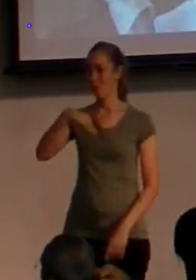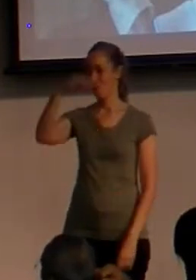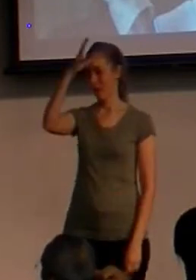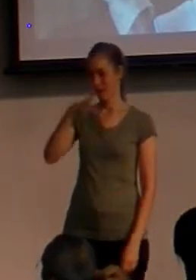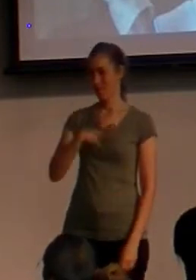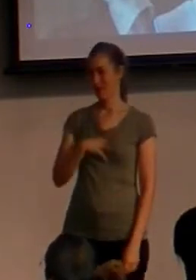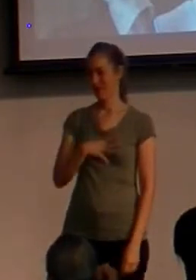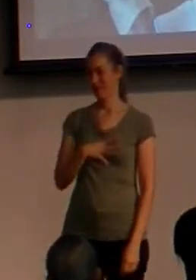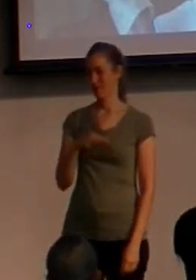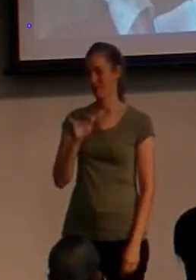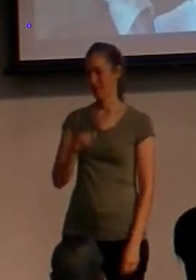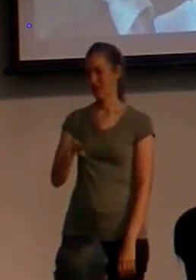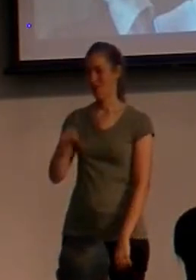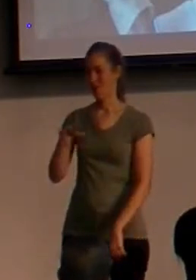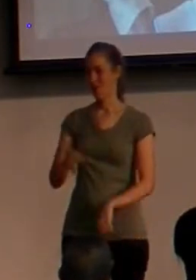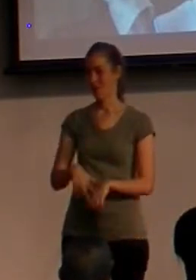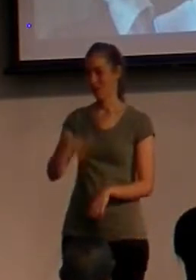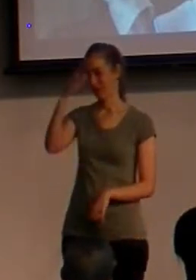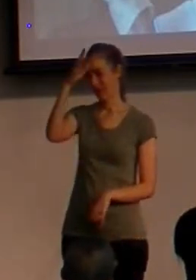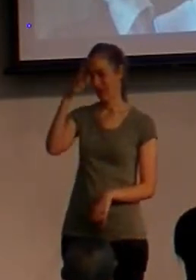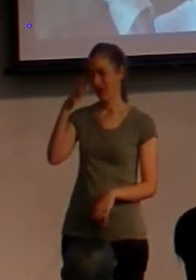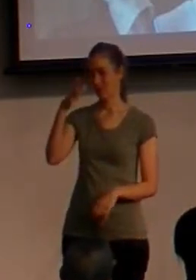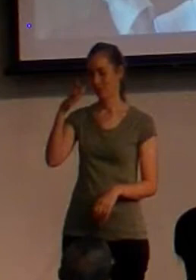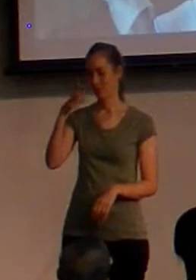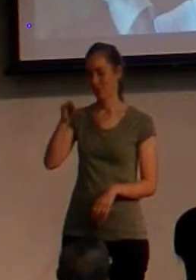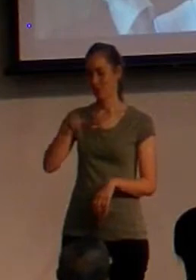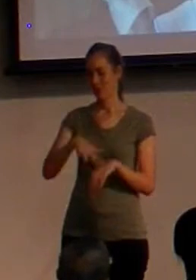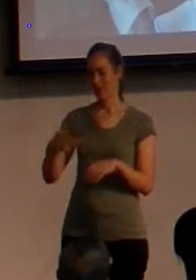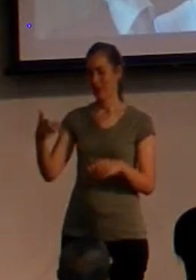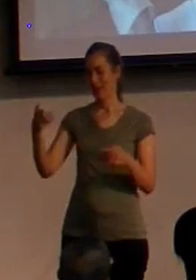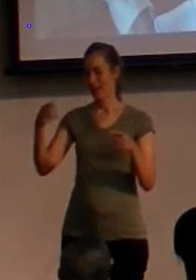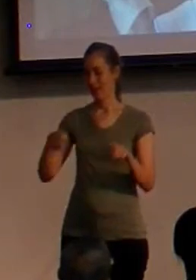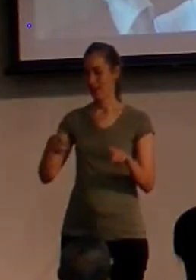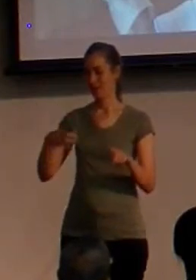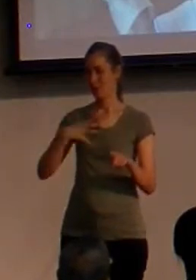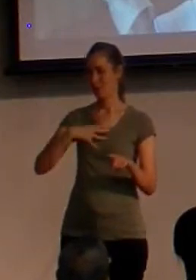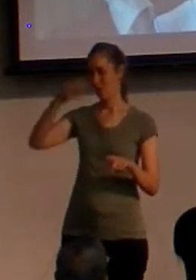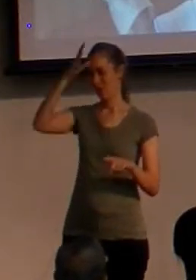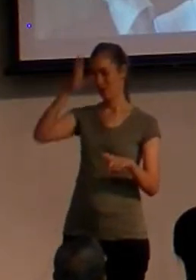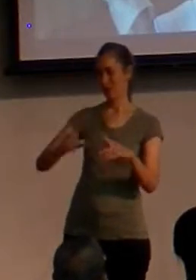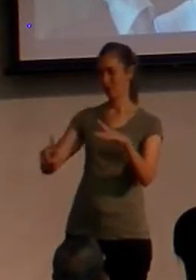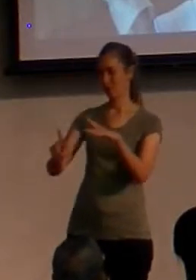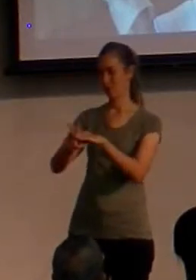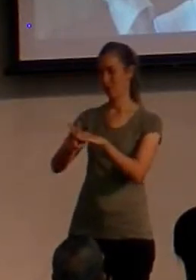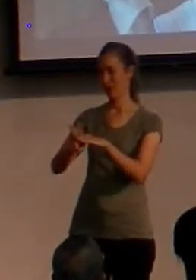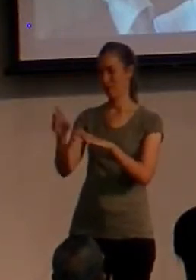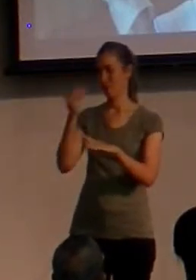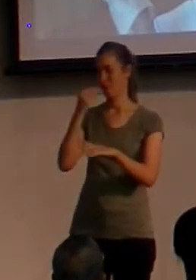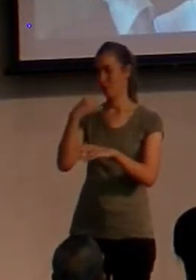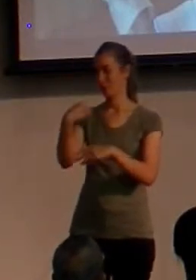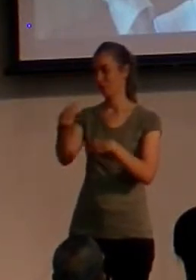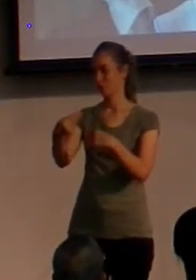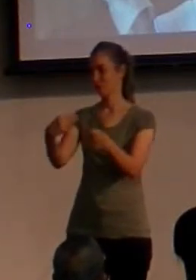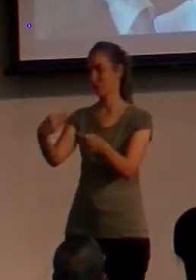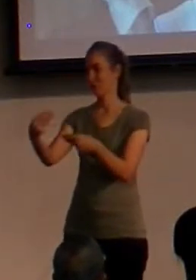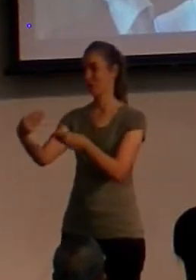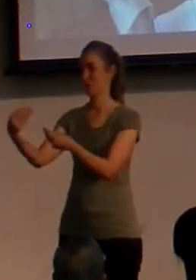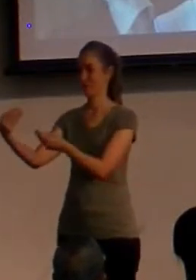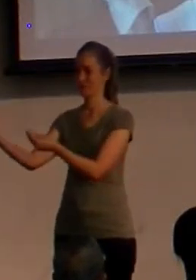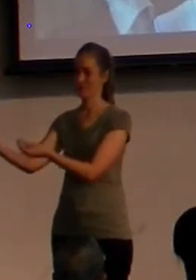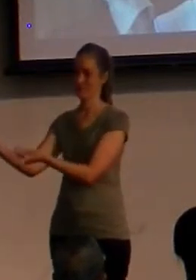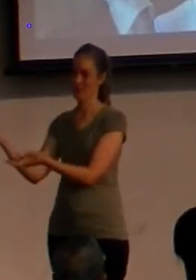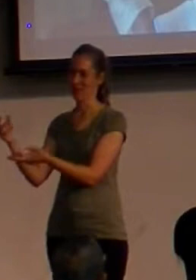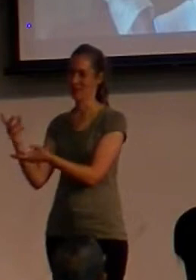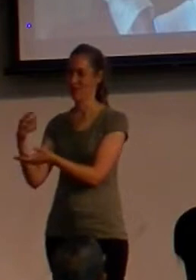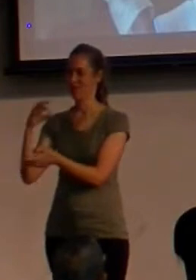normally happens. The white man comes, and food and benefits of whatever kind show up with him, and that's what